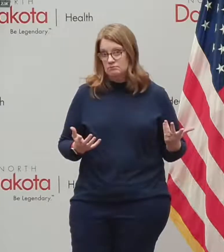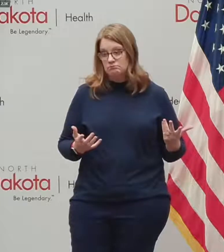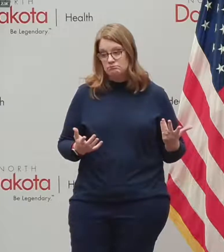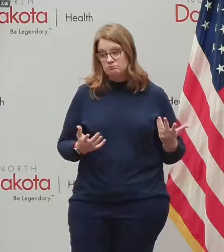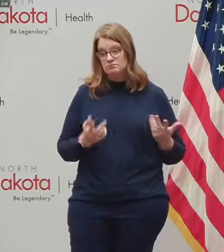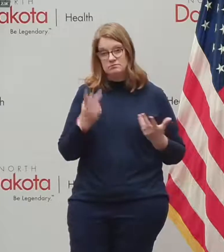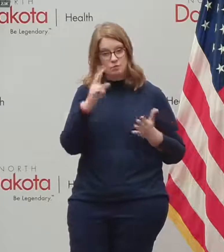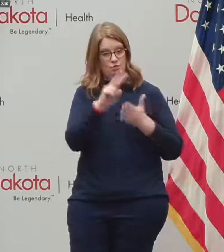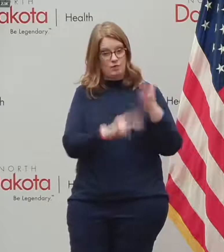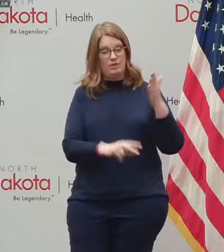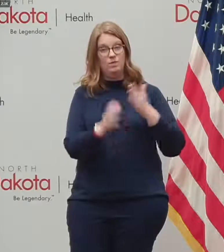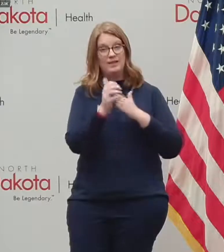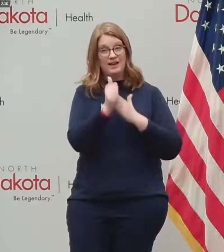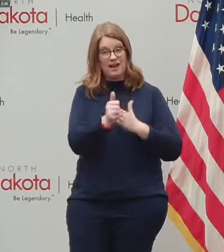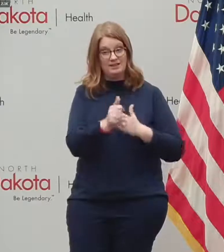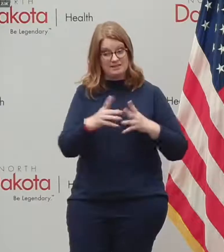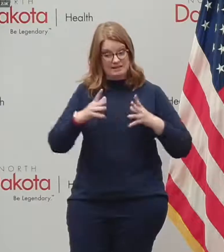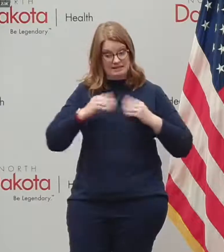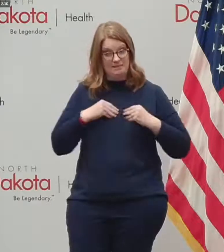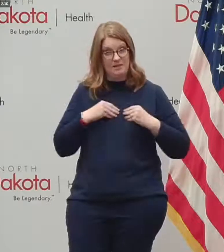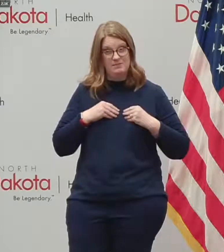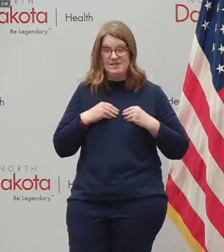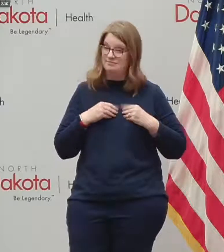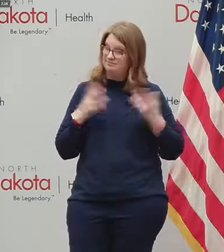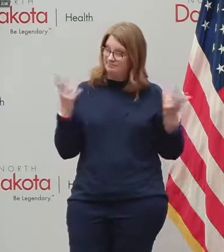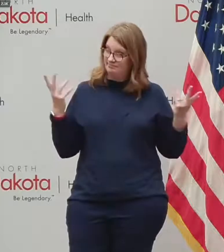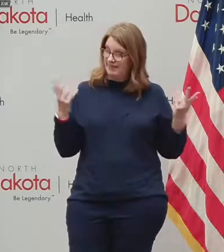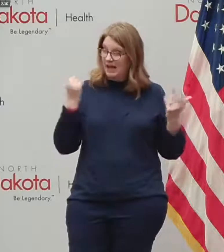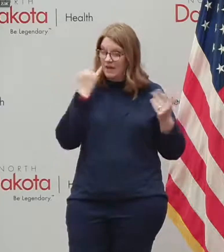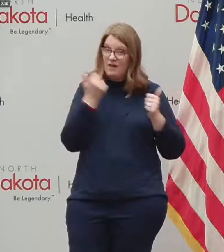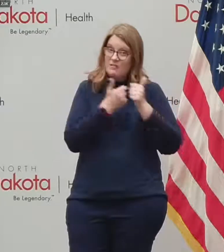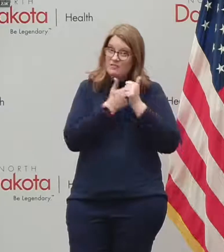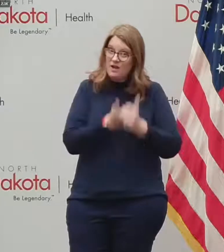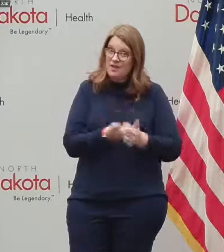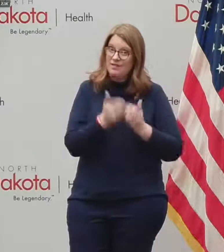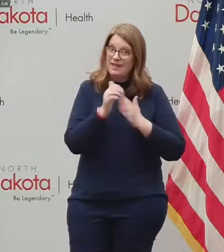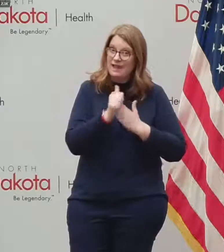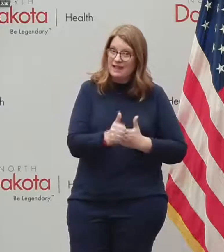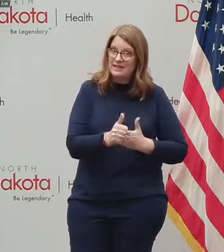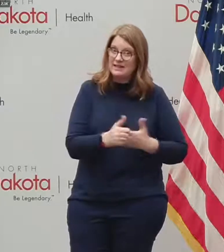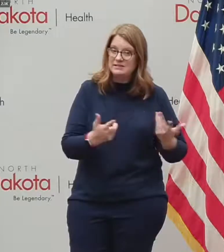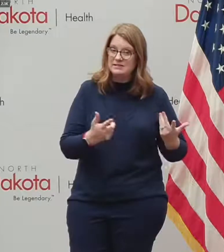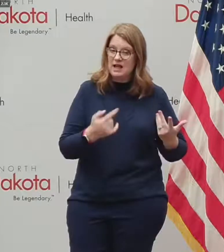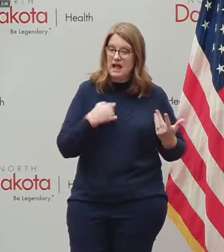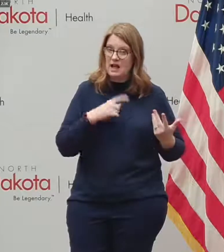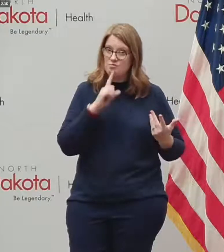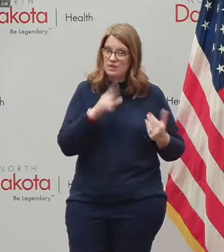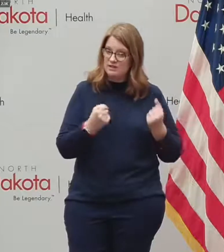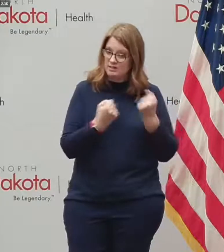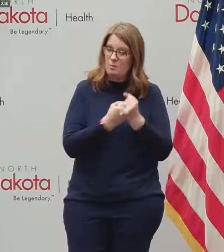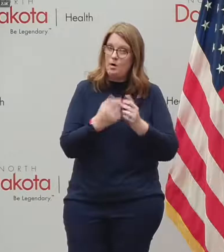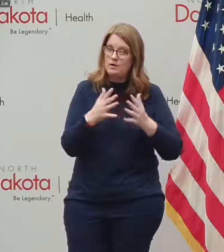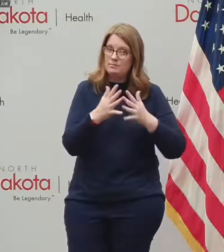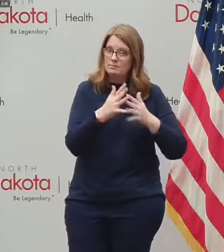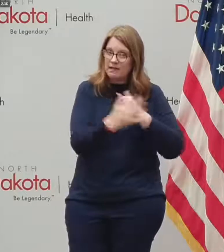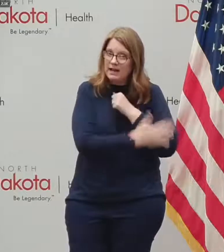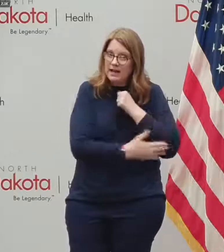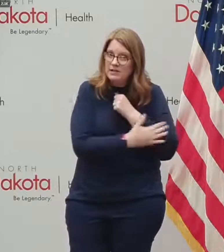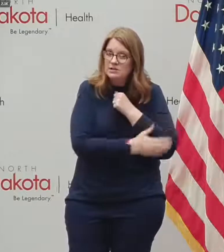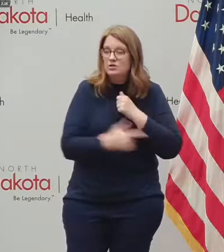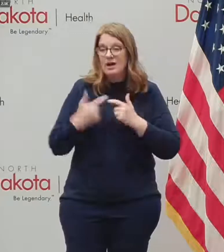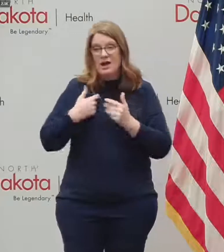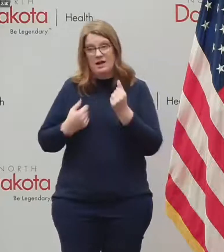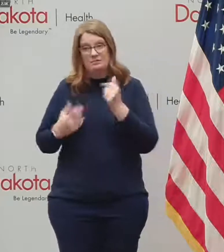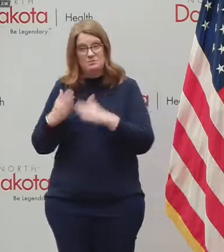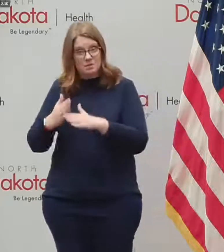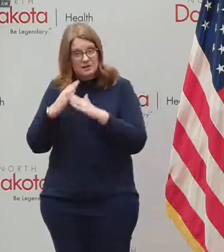look at the guidelines, take them super seriously, and say, hey, if I'm following the guidelines, I'm really being a patriot. I'm helping protect veterans. I'm helping protect